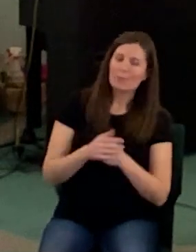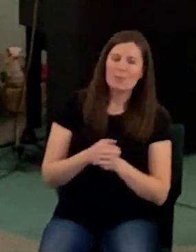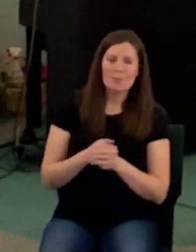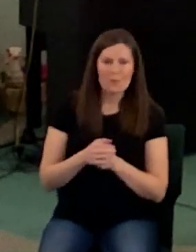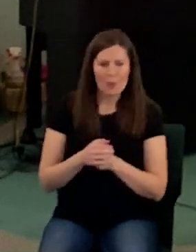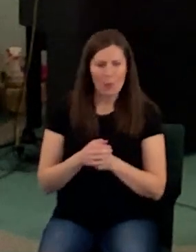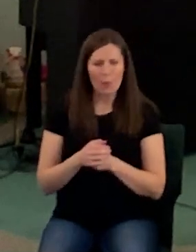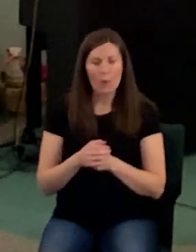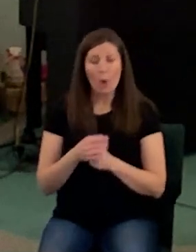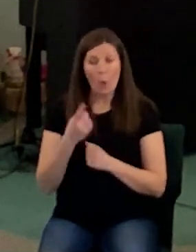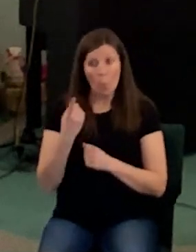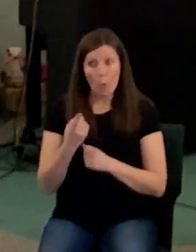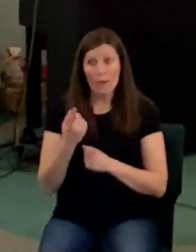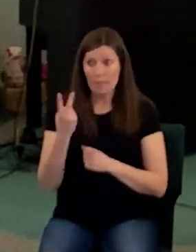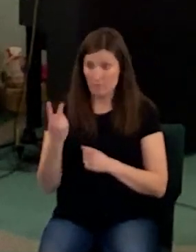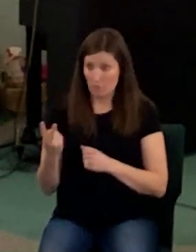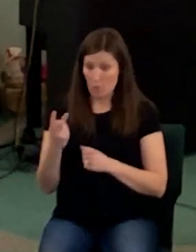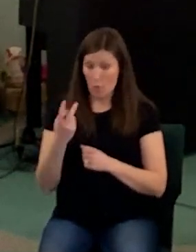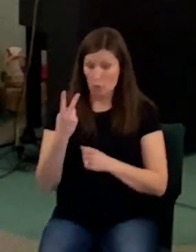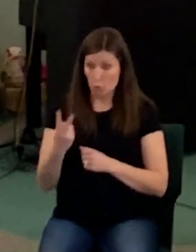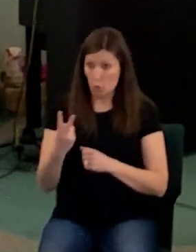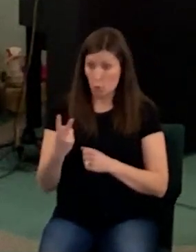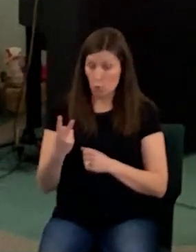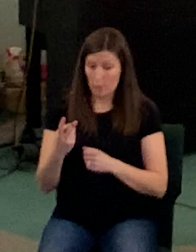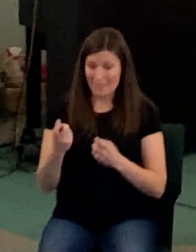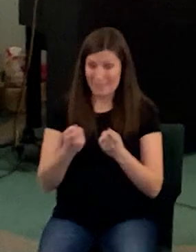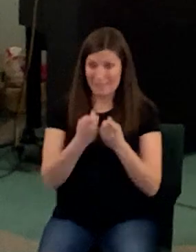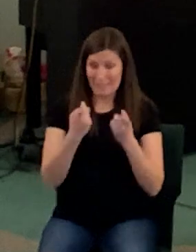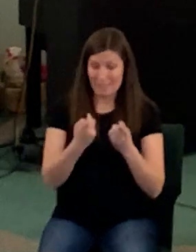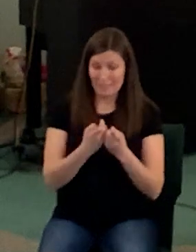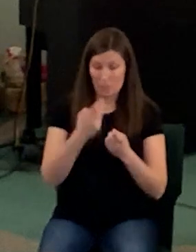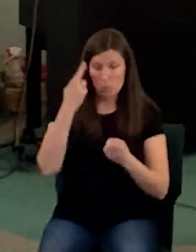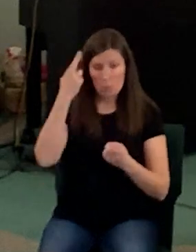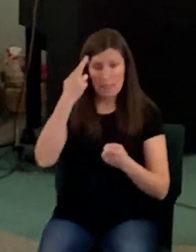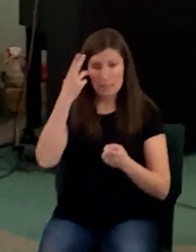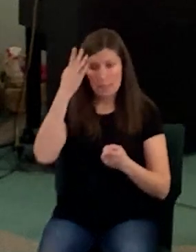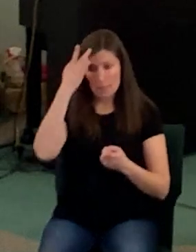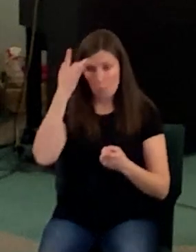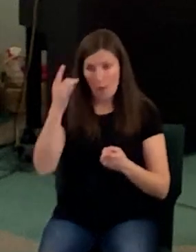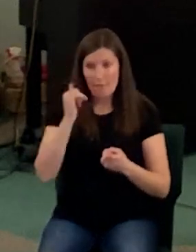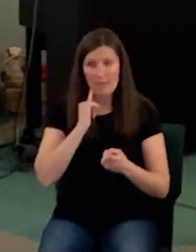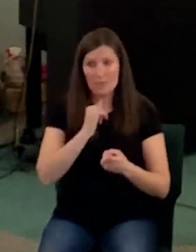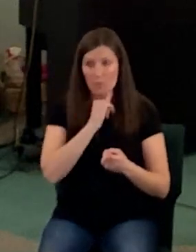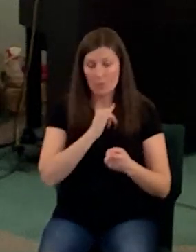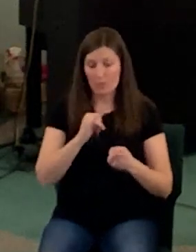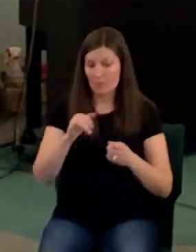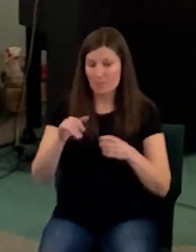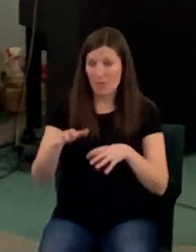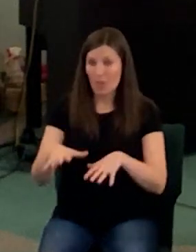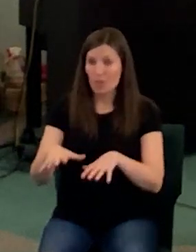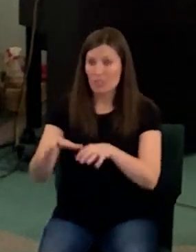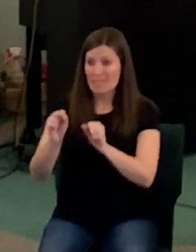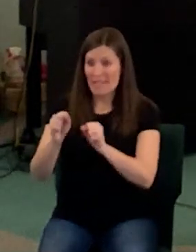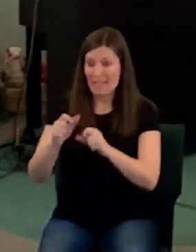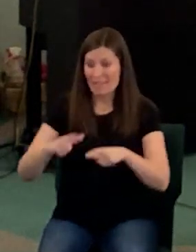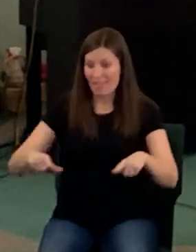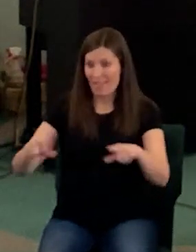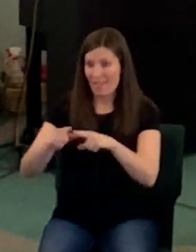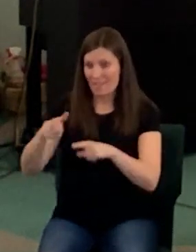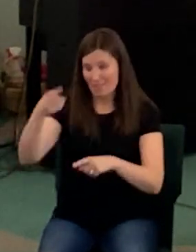two sins that prevented the Israelites from fully taking the land God had promised to them.